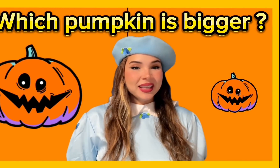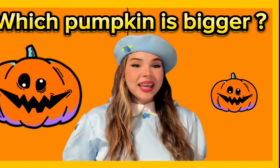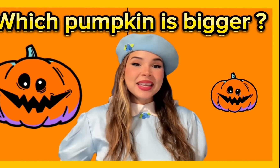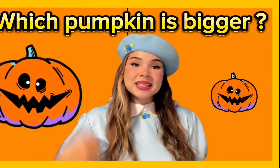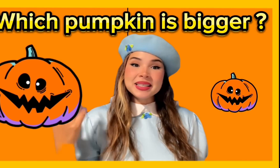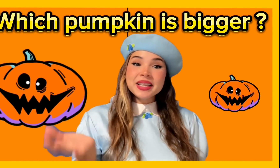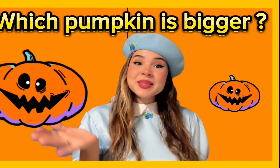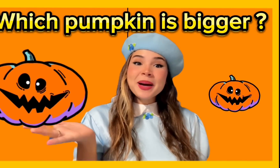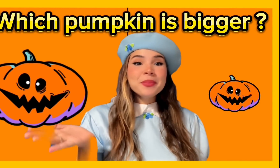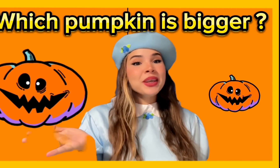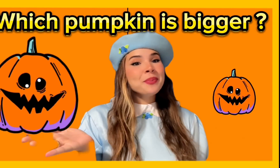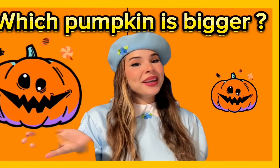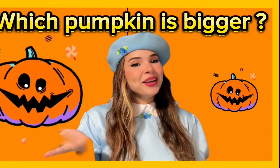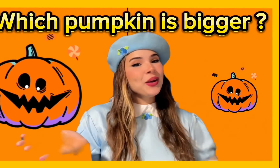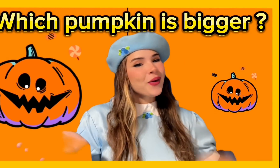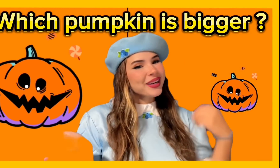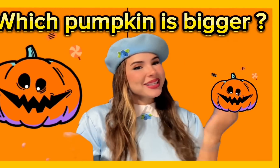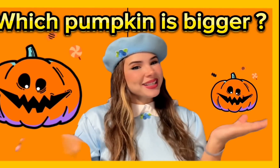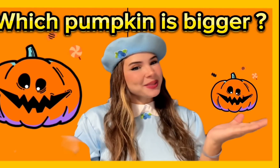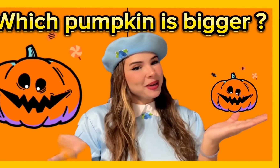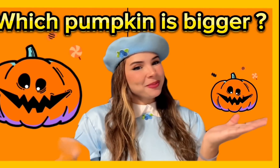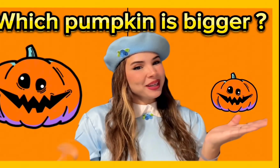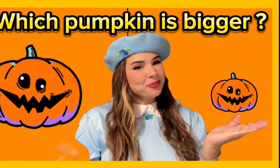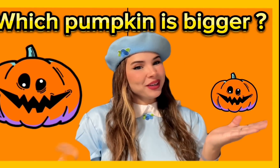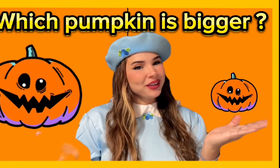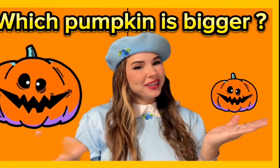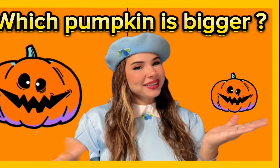Is this pumpkin bigger or is this pumpkin bigger?